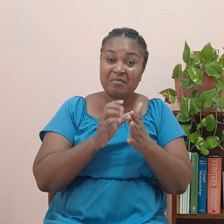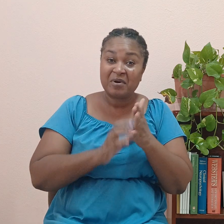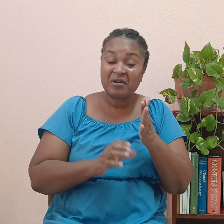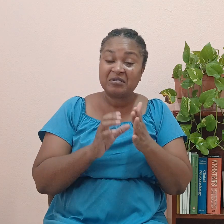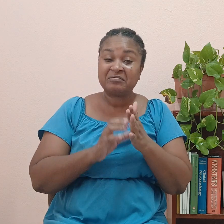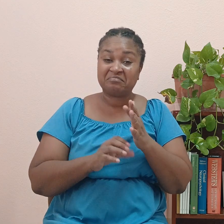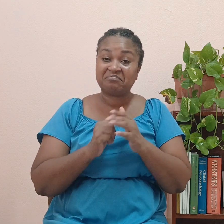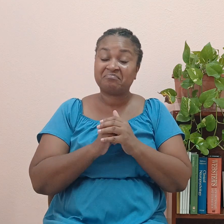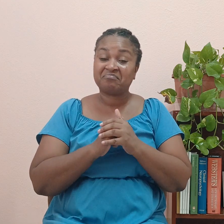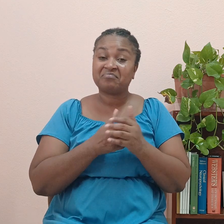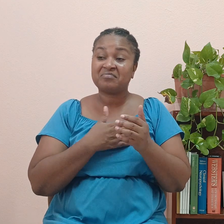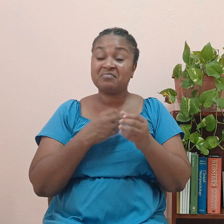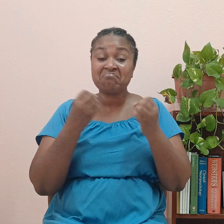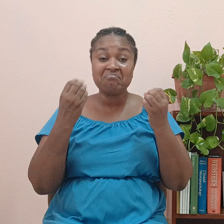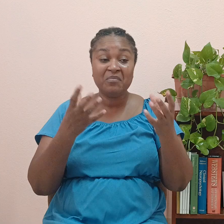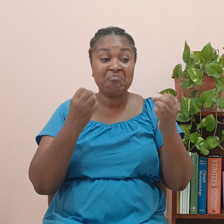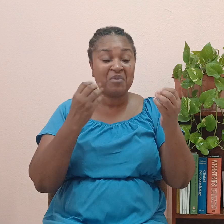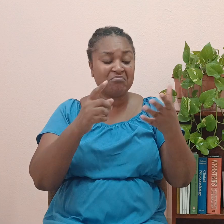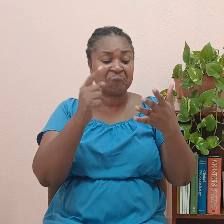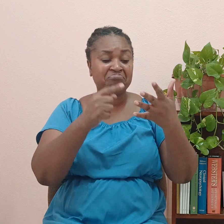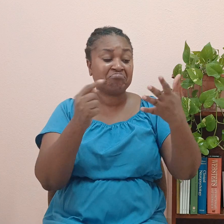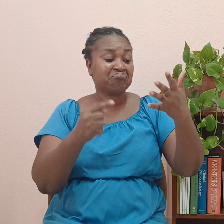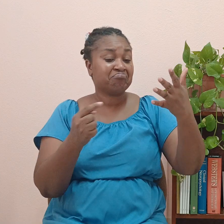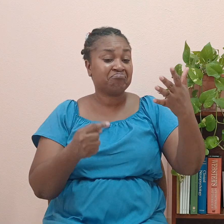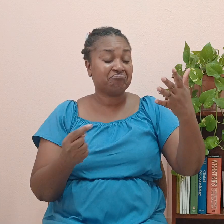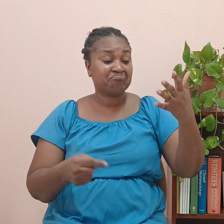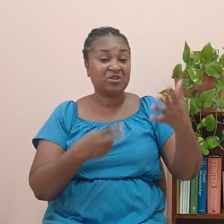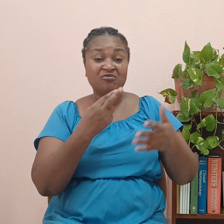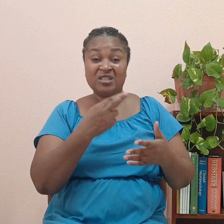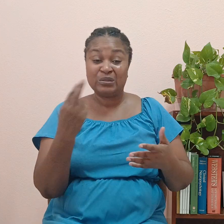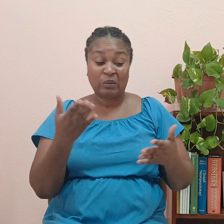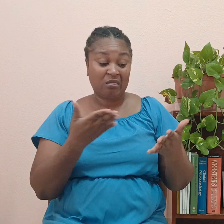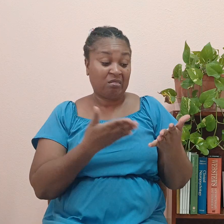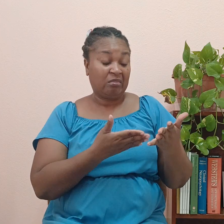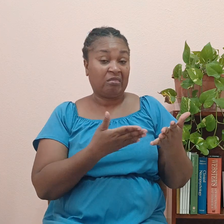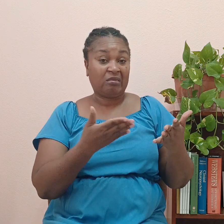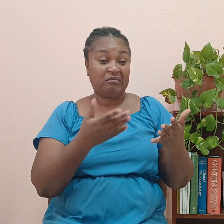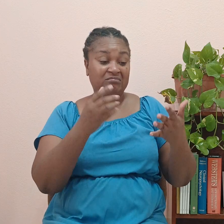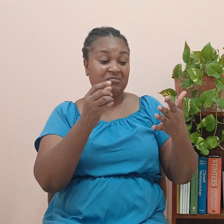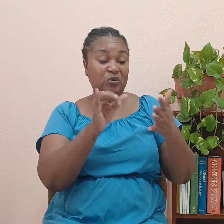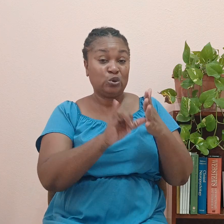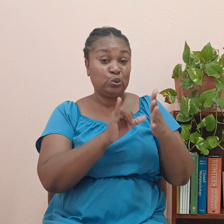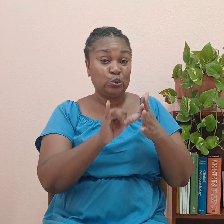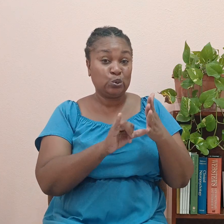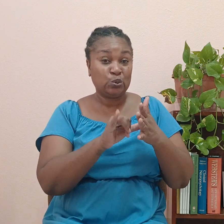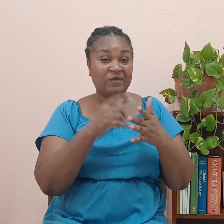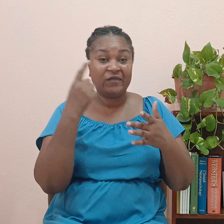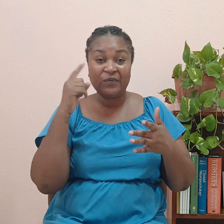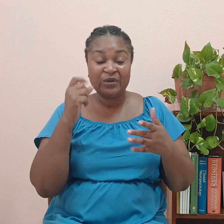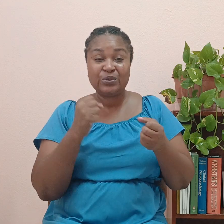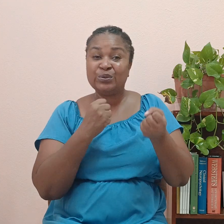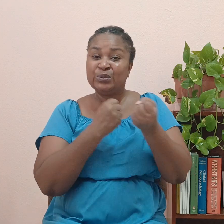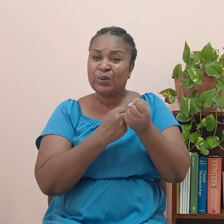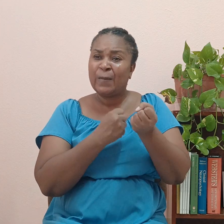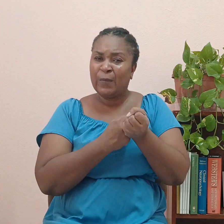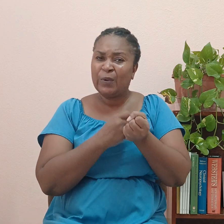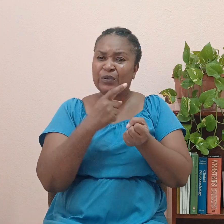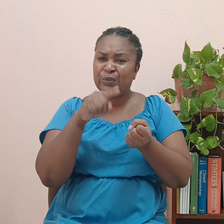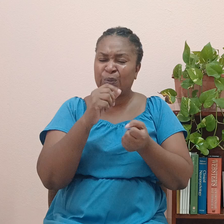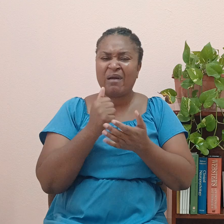and many other resources that are meant to support you in understanding the Word